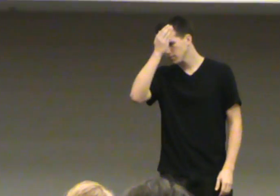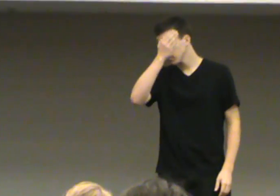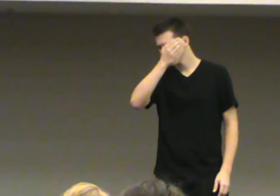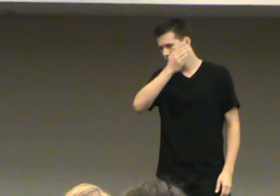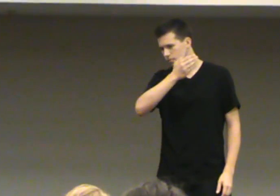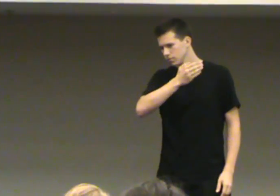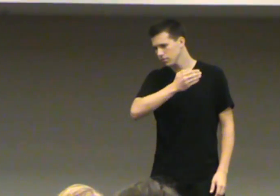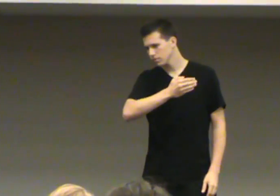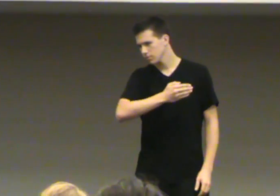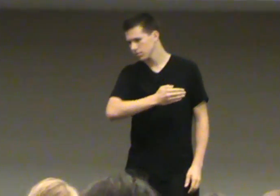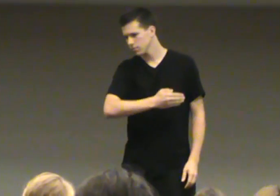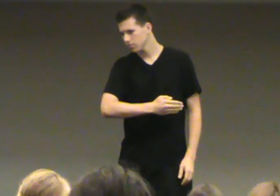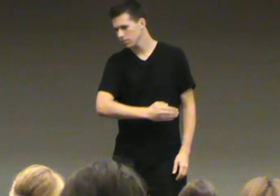silently, stared through her